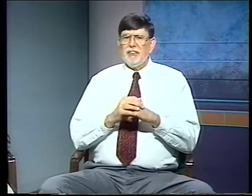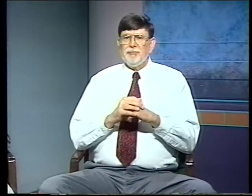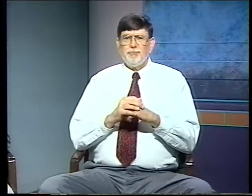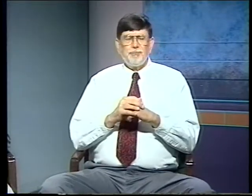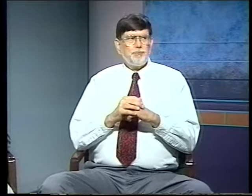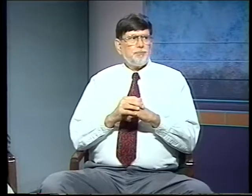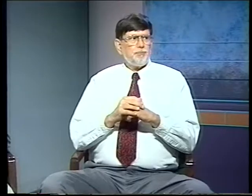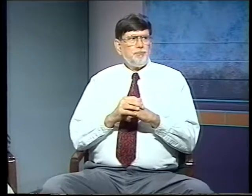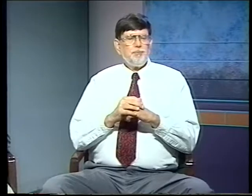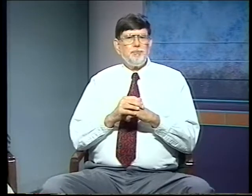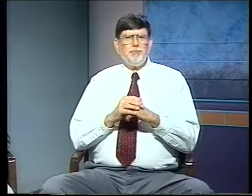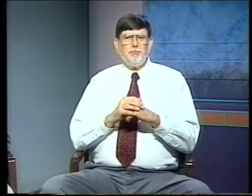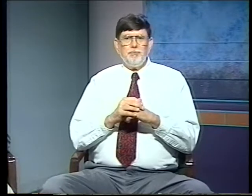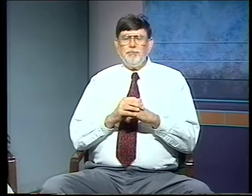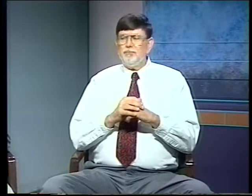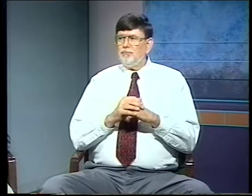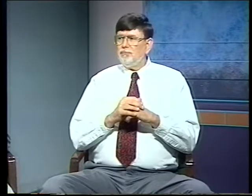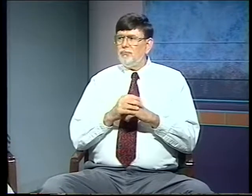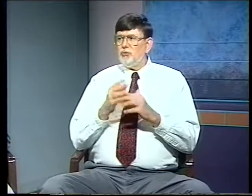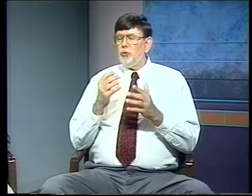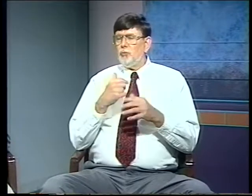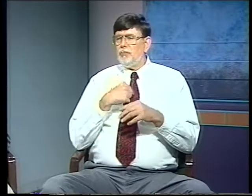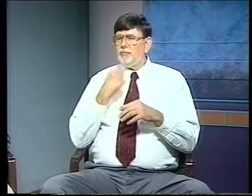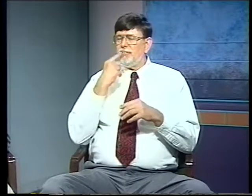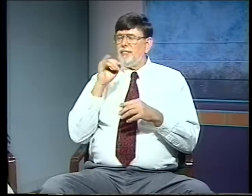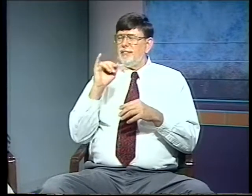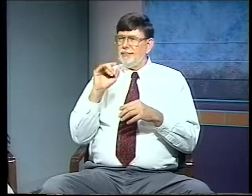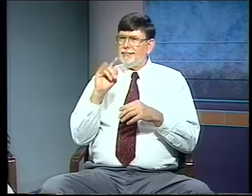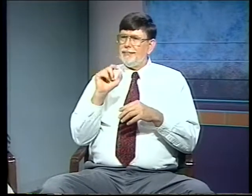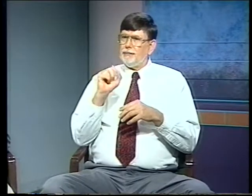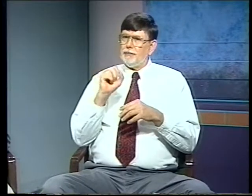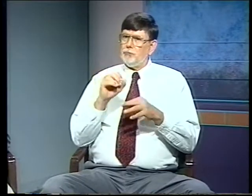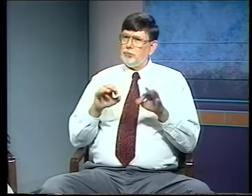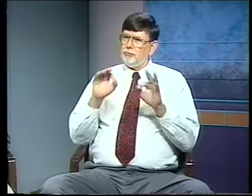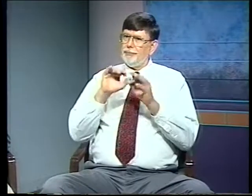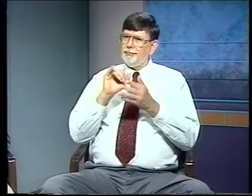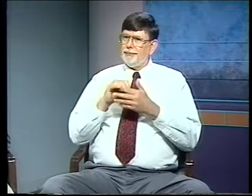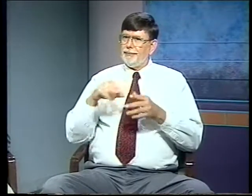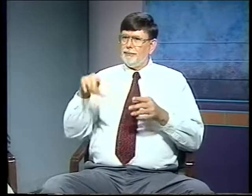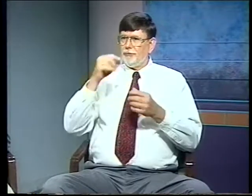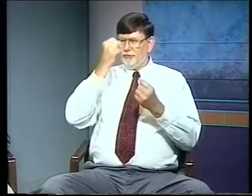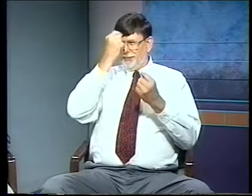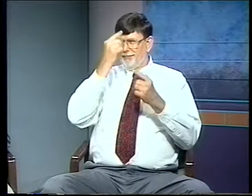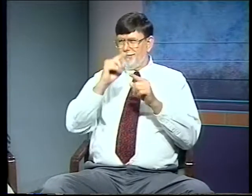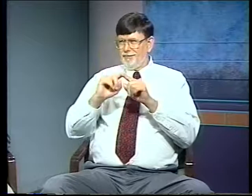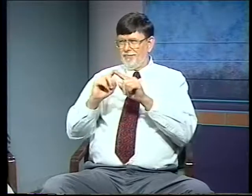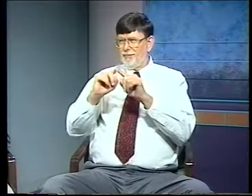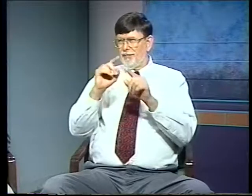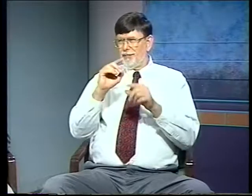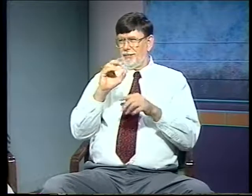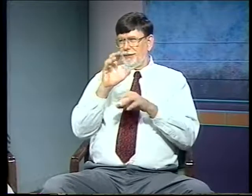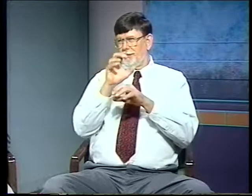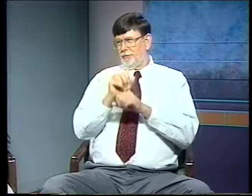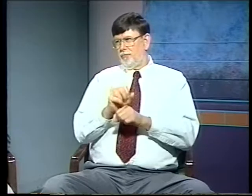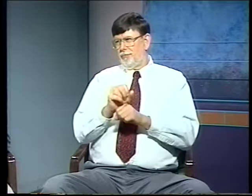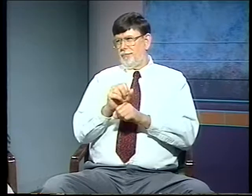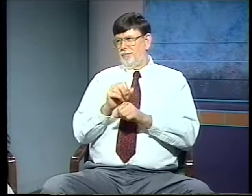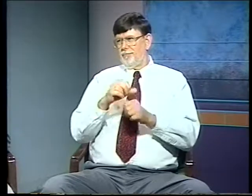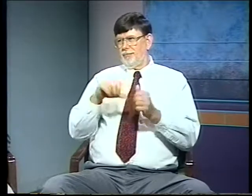that you have to know what the rules are for the dance. And I think it's also important for the people to understand